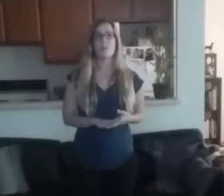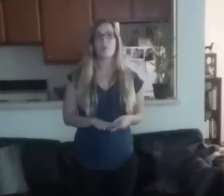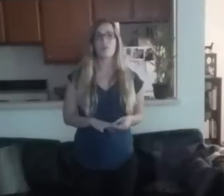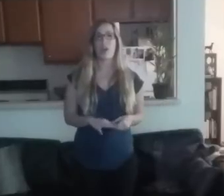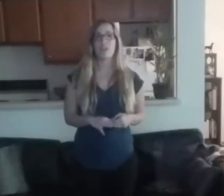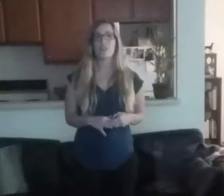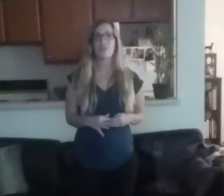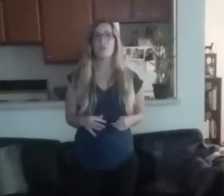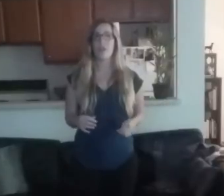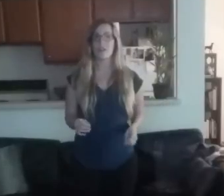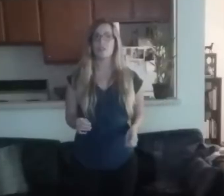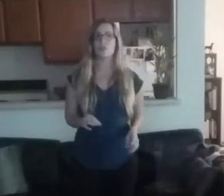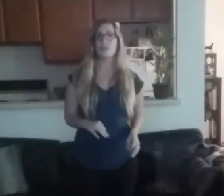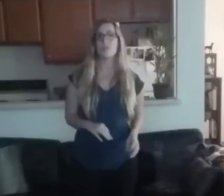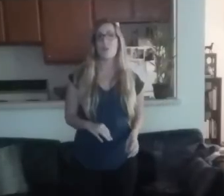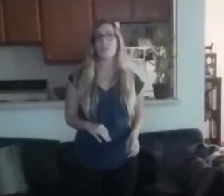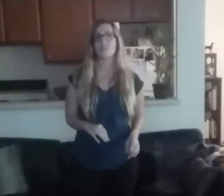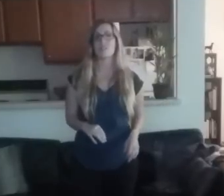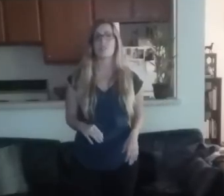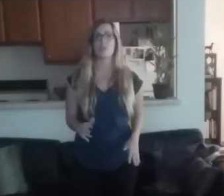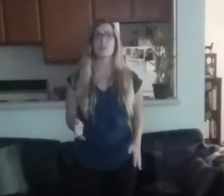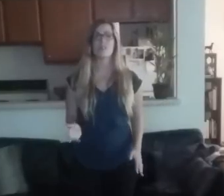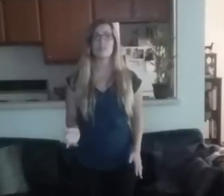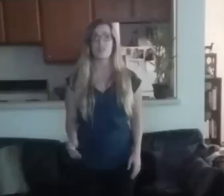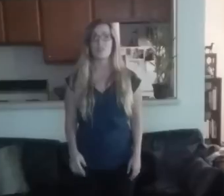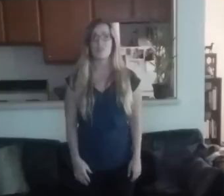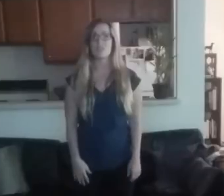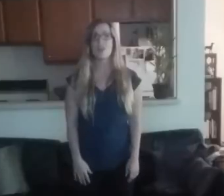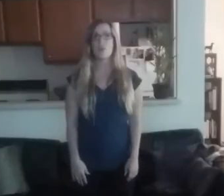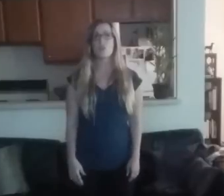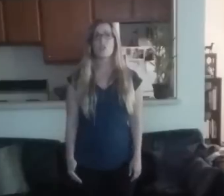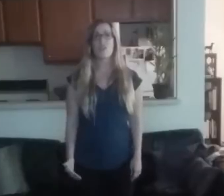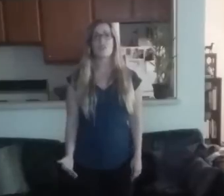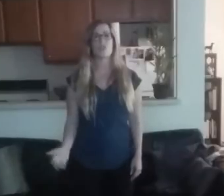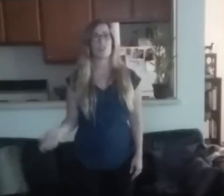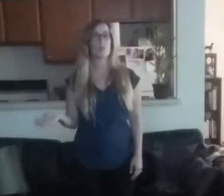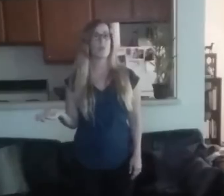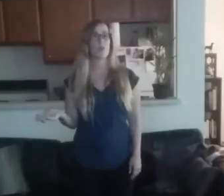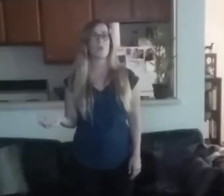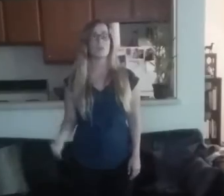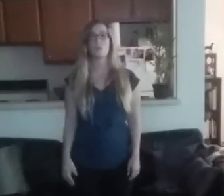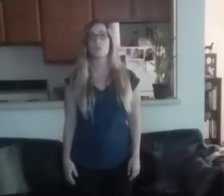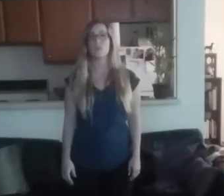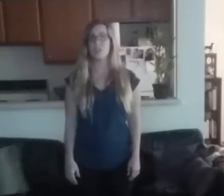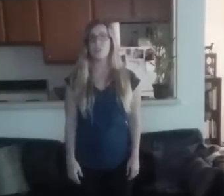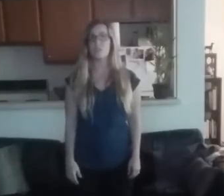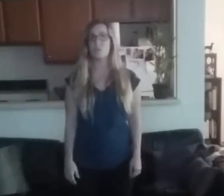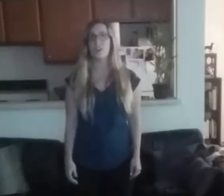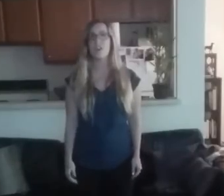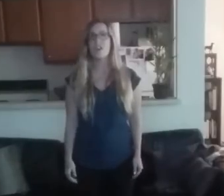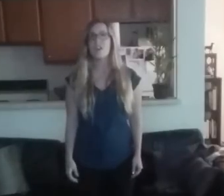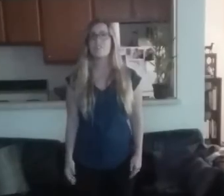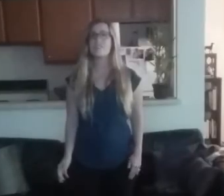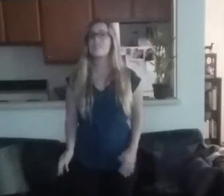people crack their own neck to relieve pain such as muscle stiffness, which allows for temporary relief, but it does